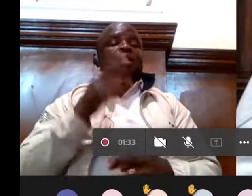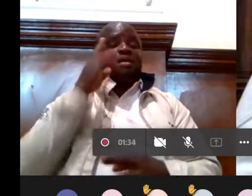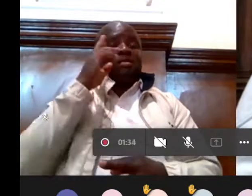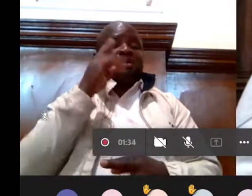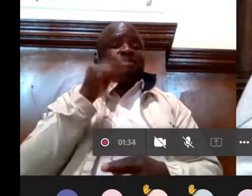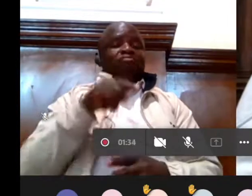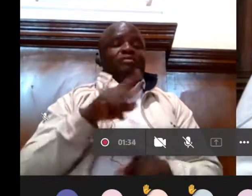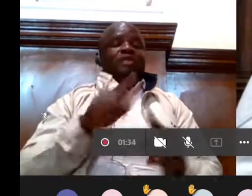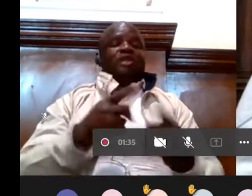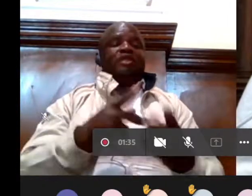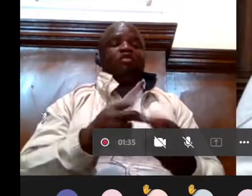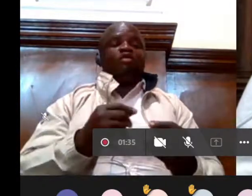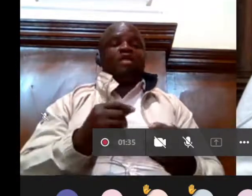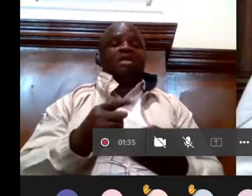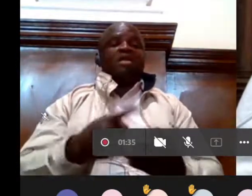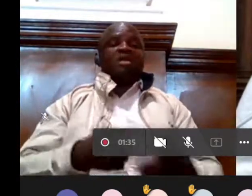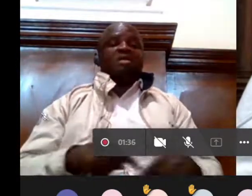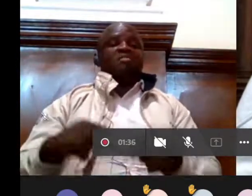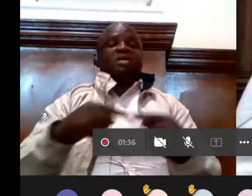shouldn't.